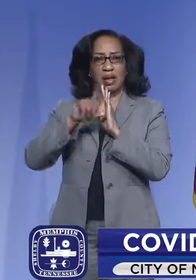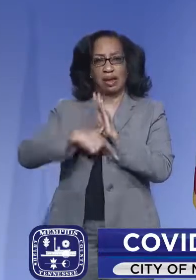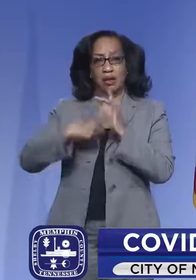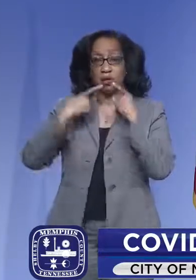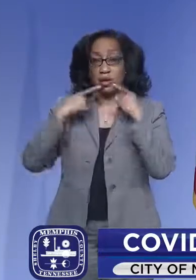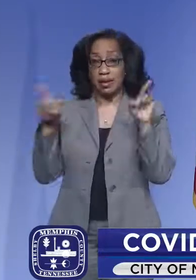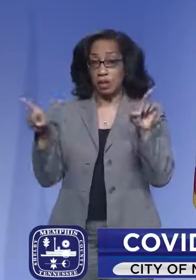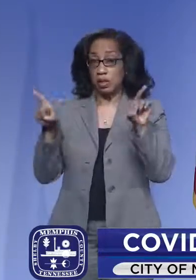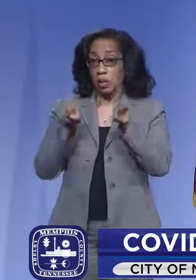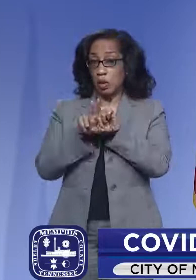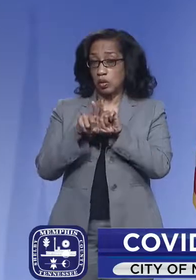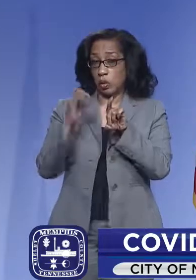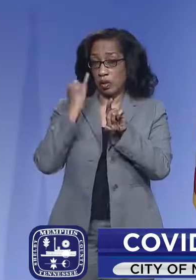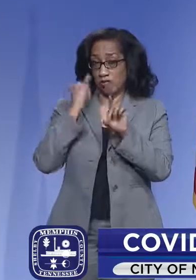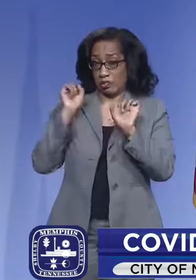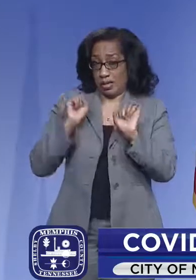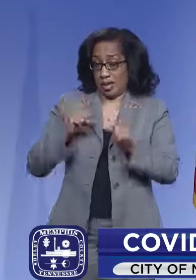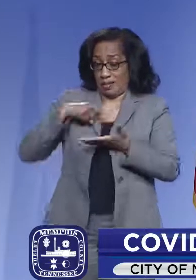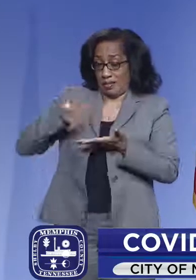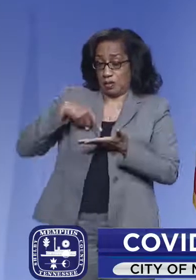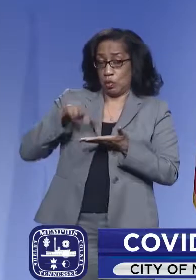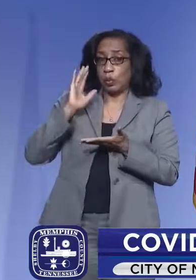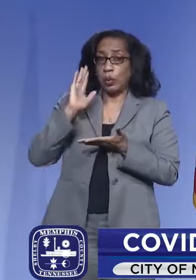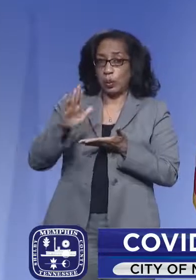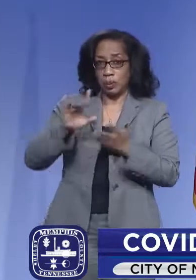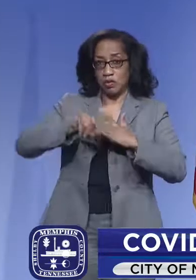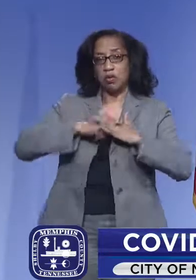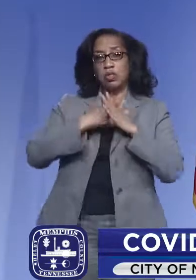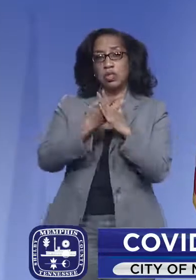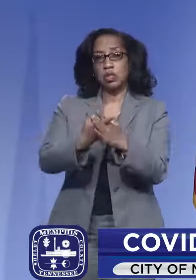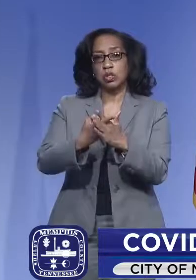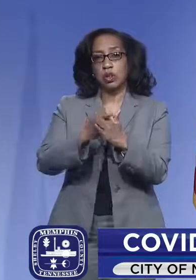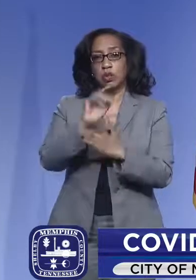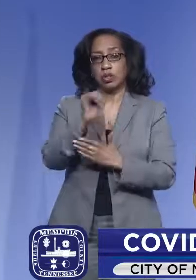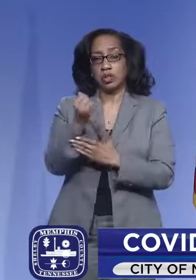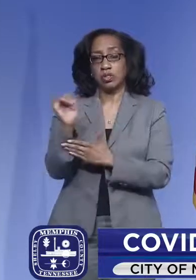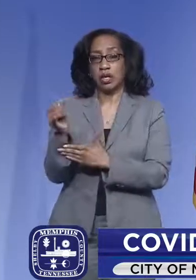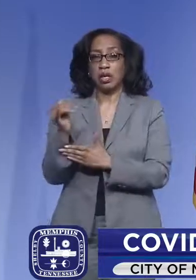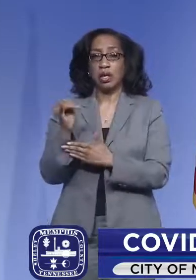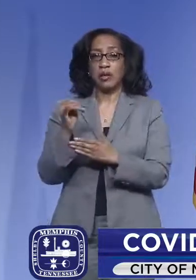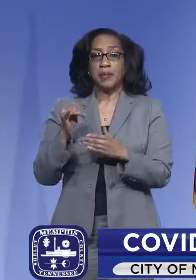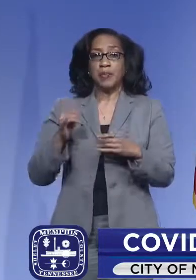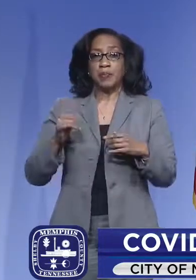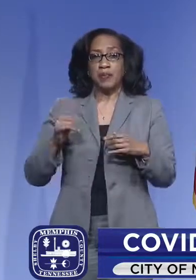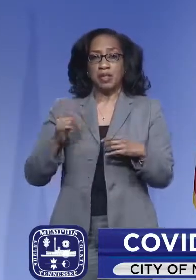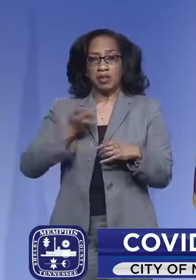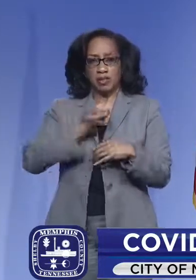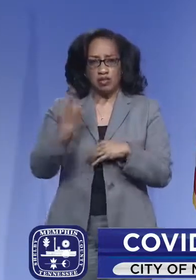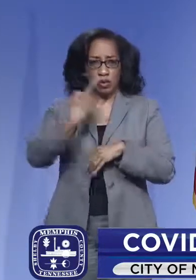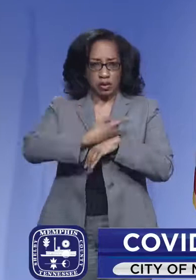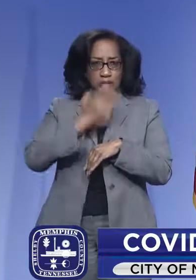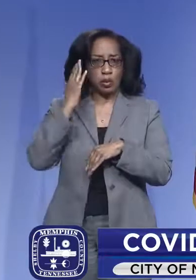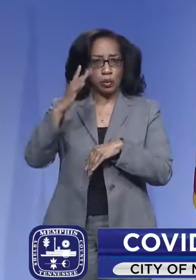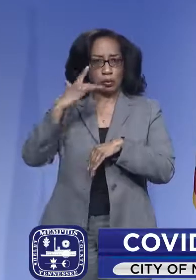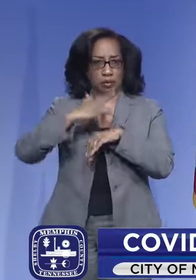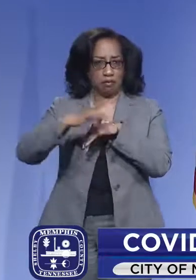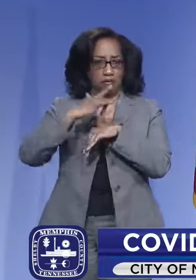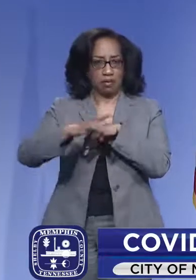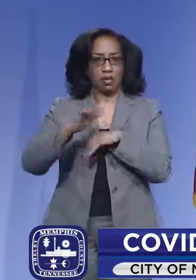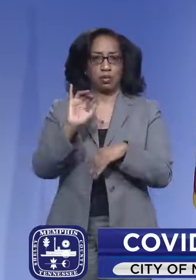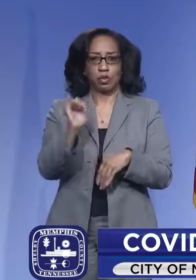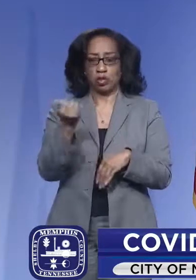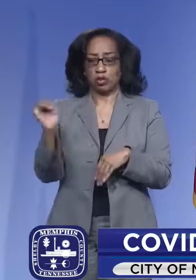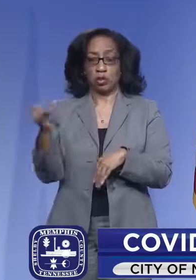also introduce J&J, but it will become routinely available in the coming days for Johnson & Johnson. That will